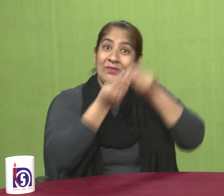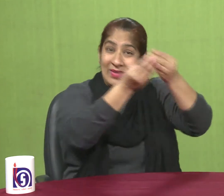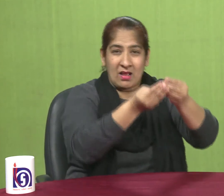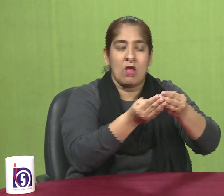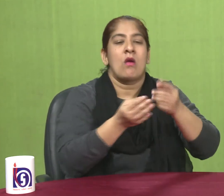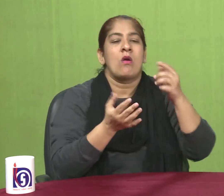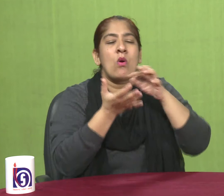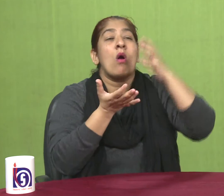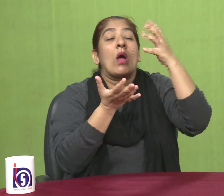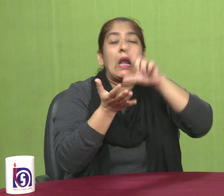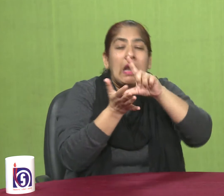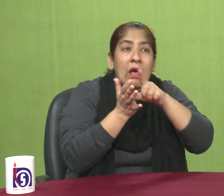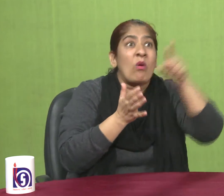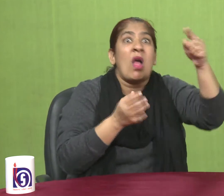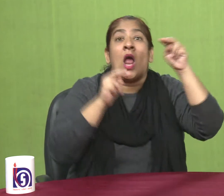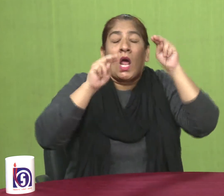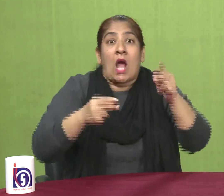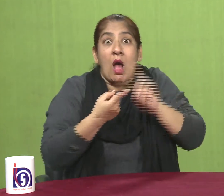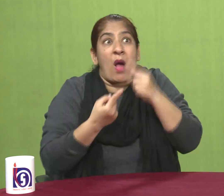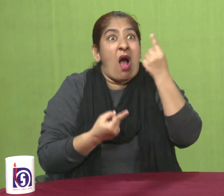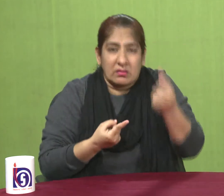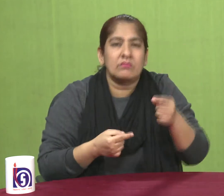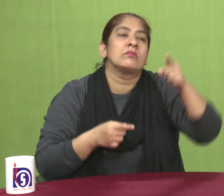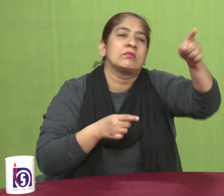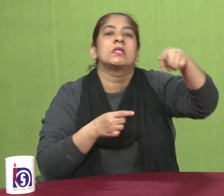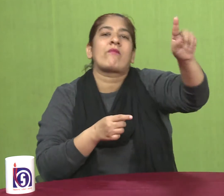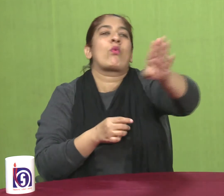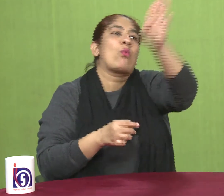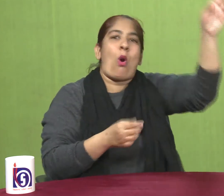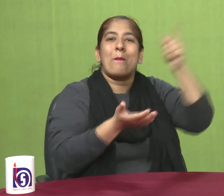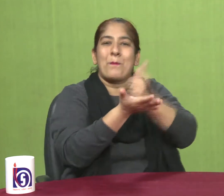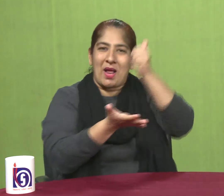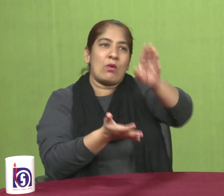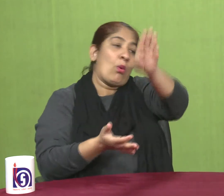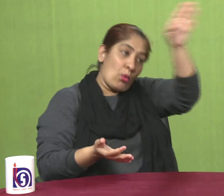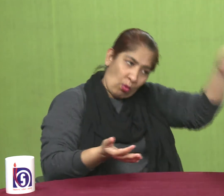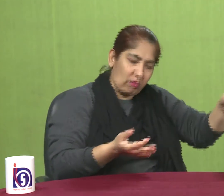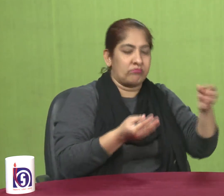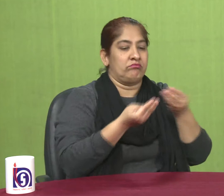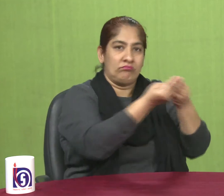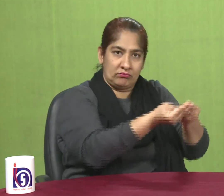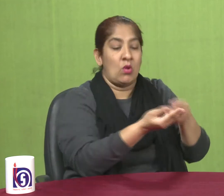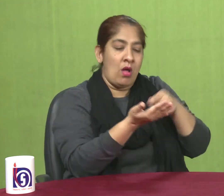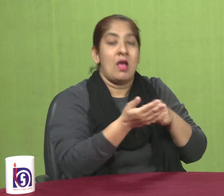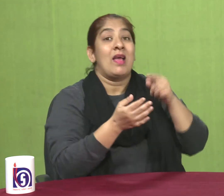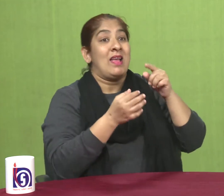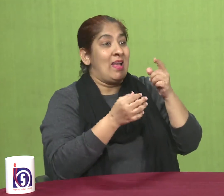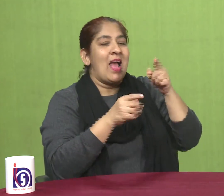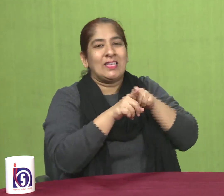And the letter has to be submitted to the company. And if they need money anytime soon, they can contact the bank and